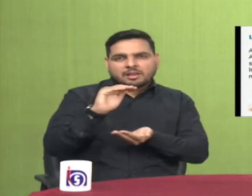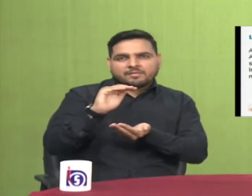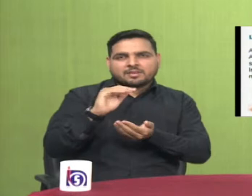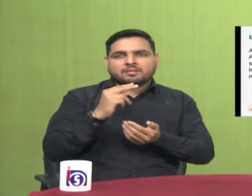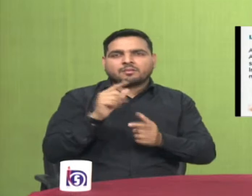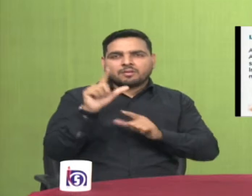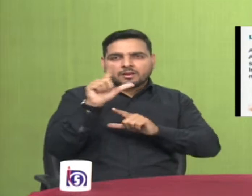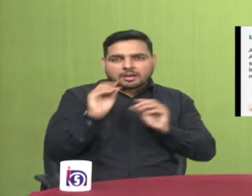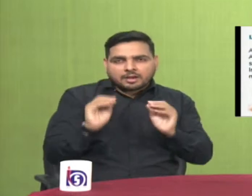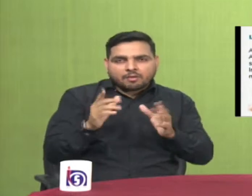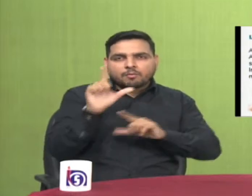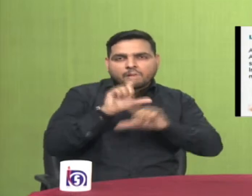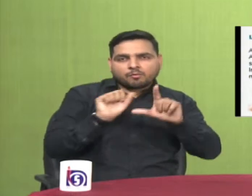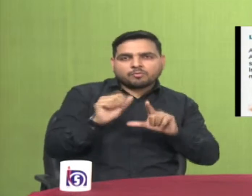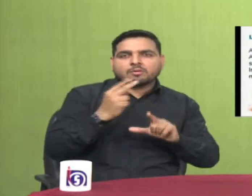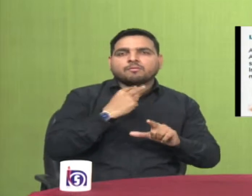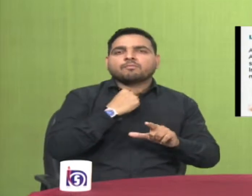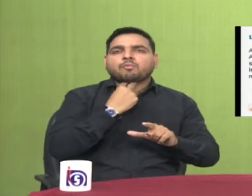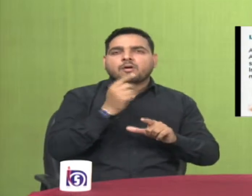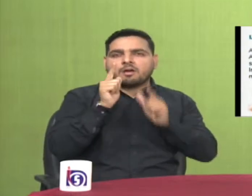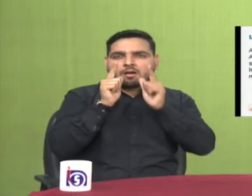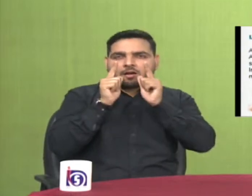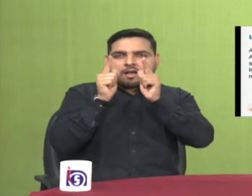when pleased.